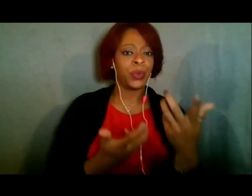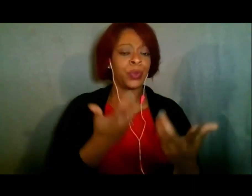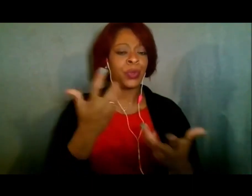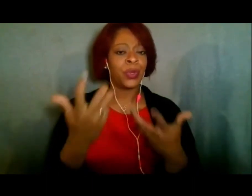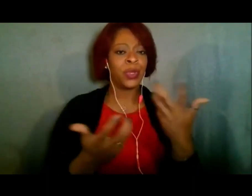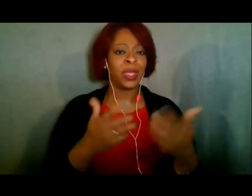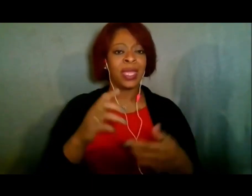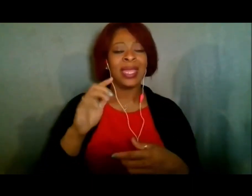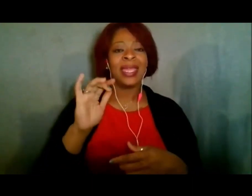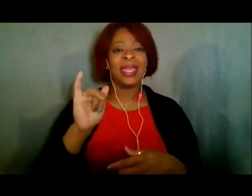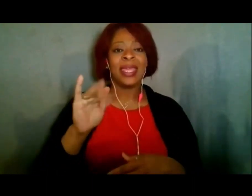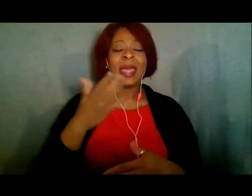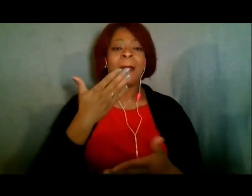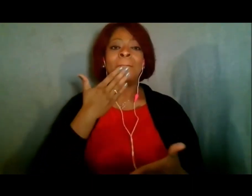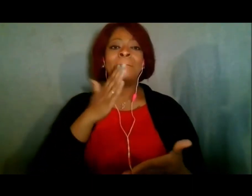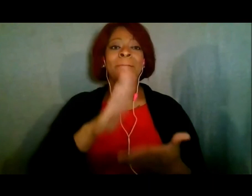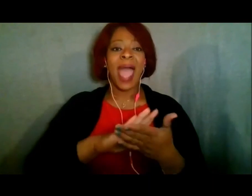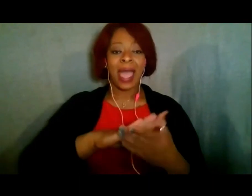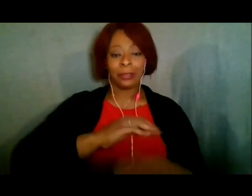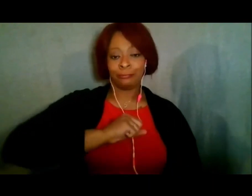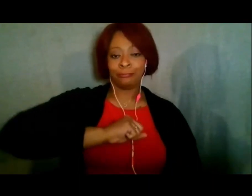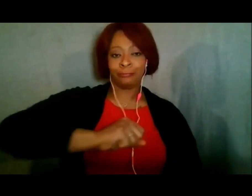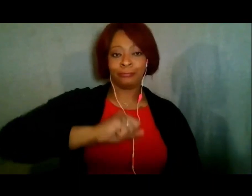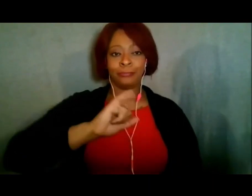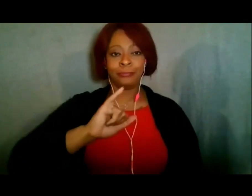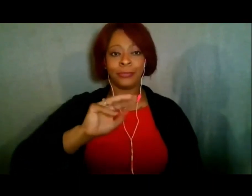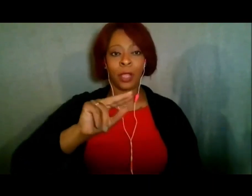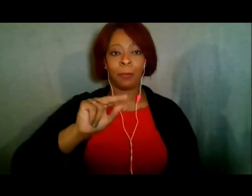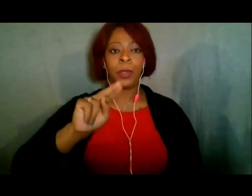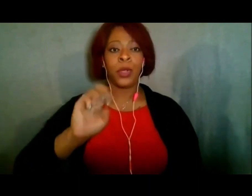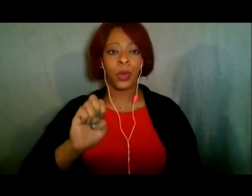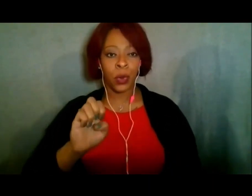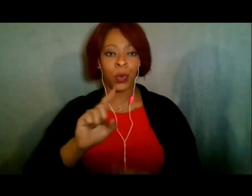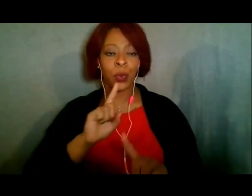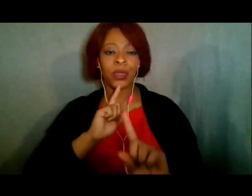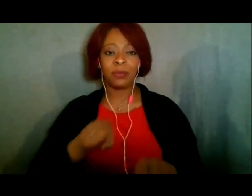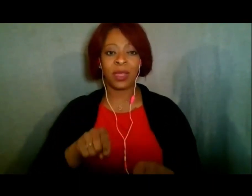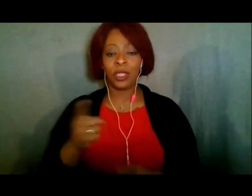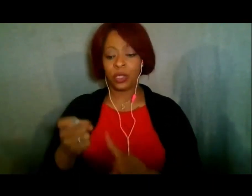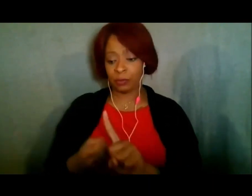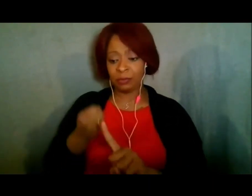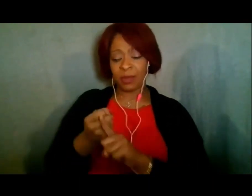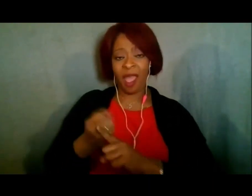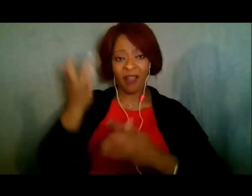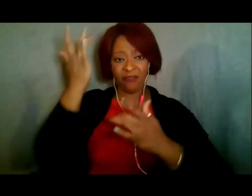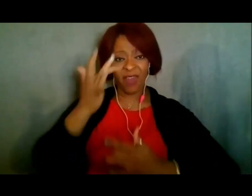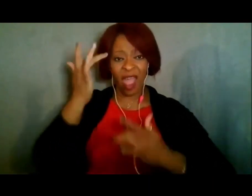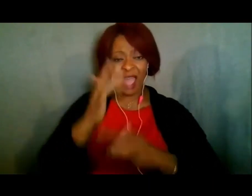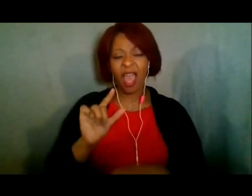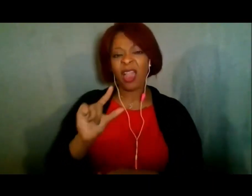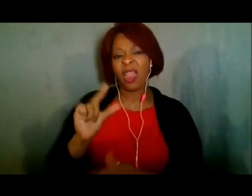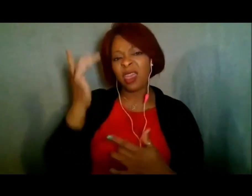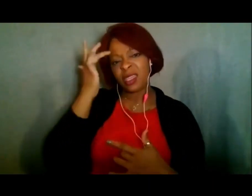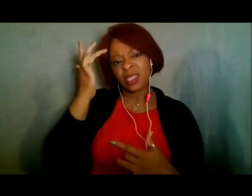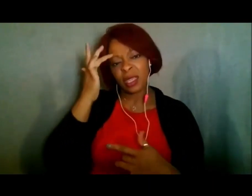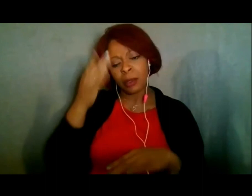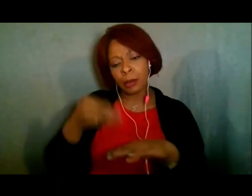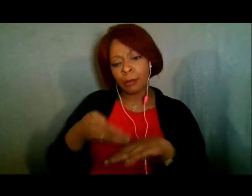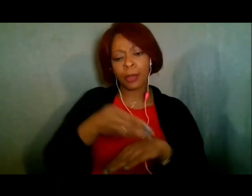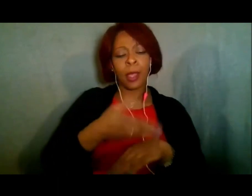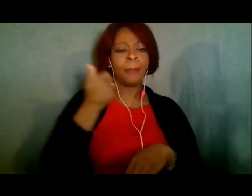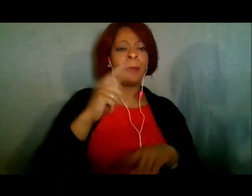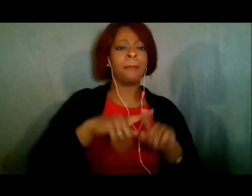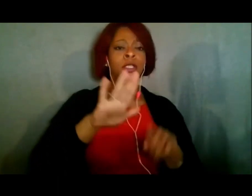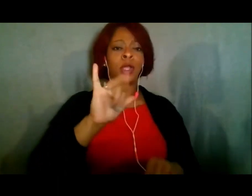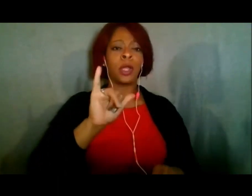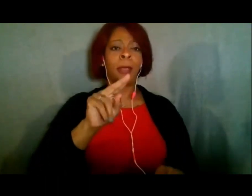bad immune response. So you get the virus, you get a little sick, you start getting better, but then your immune